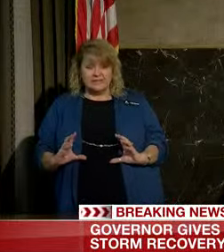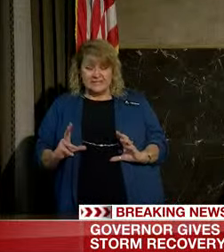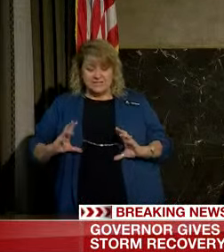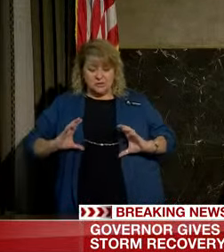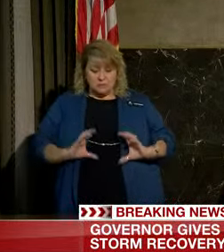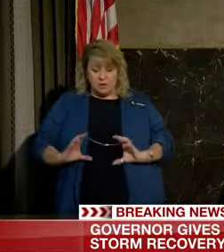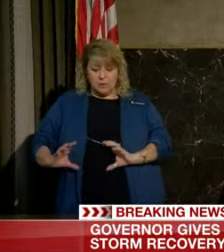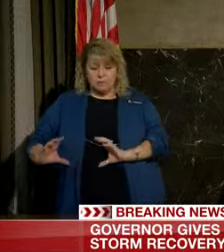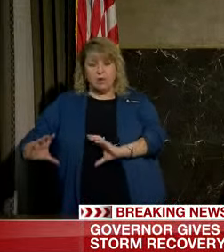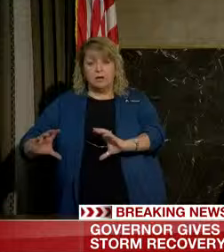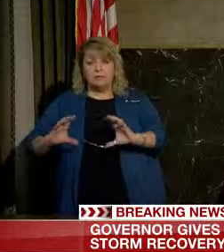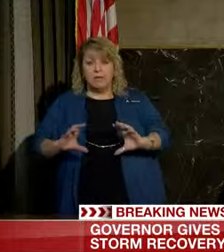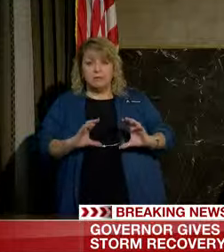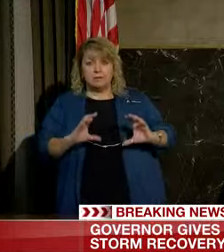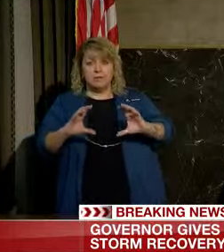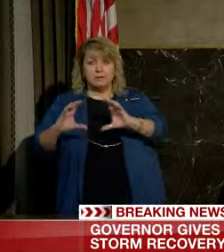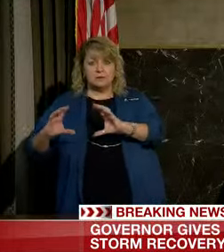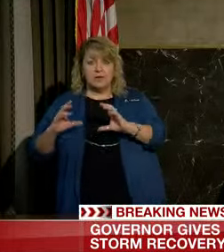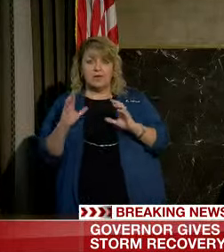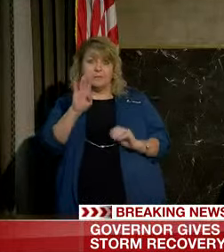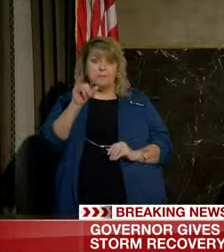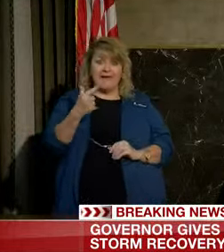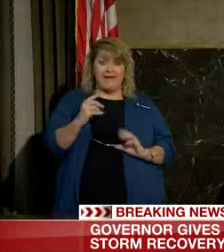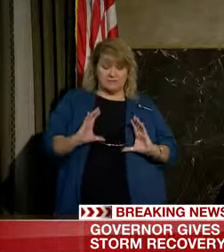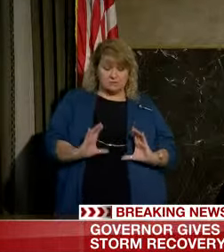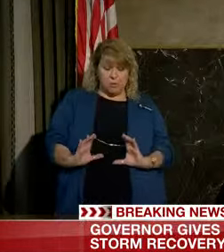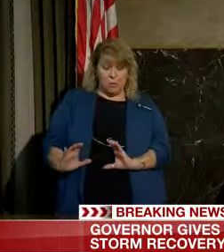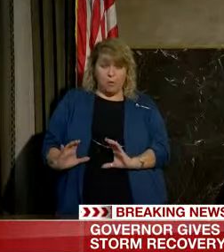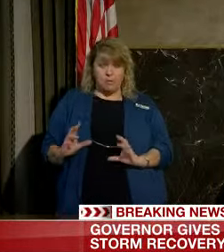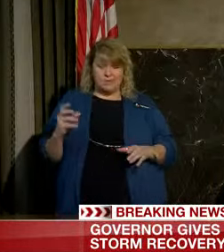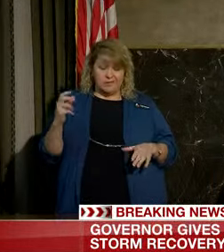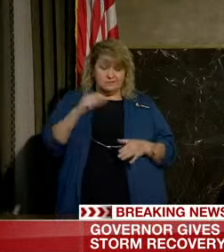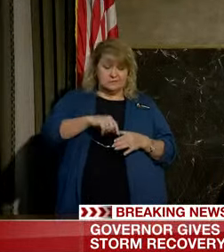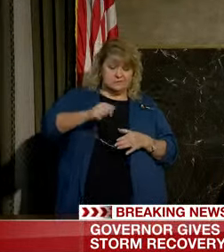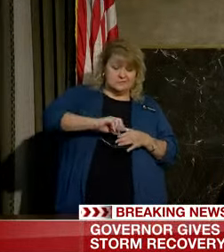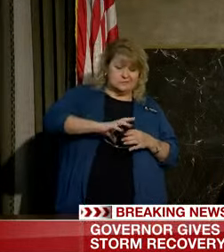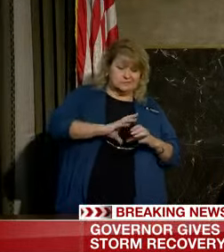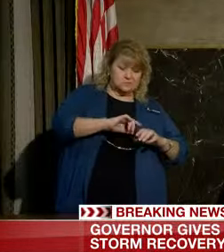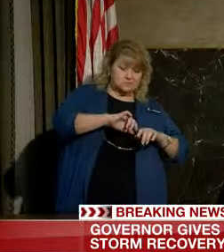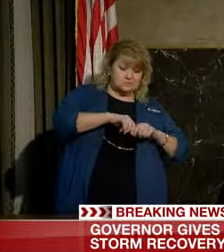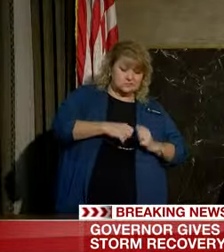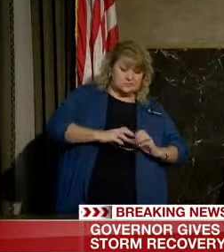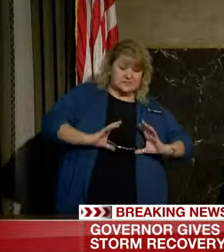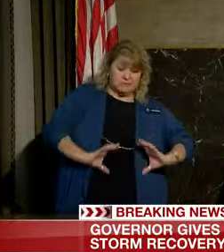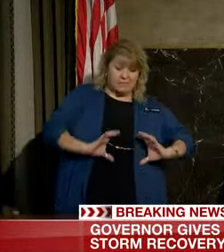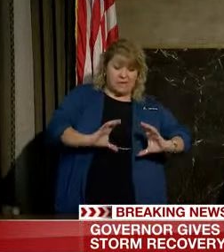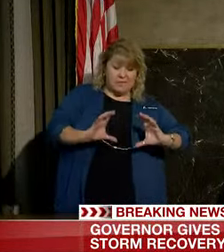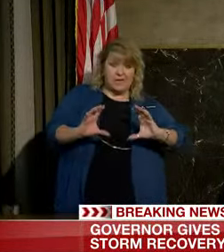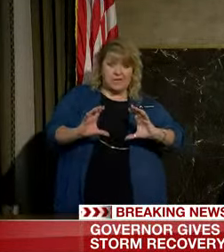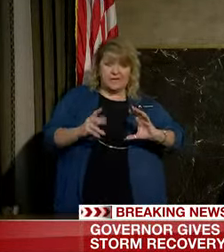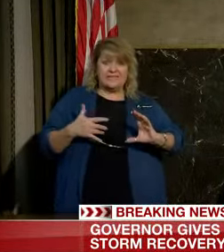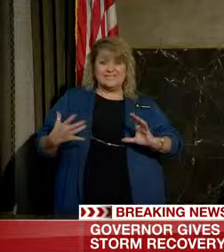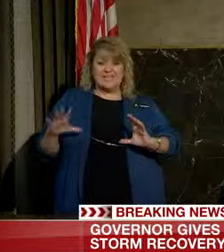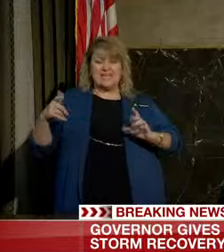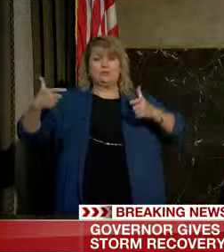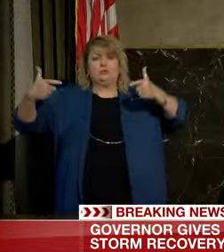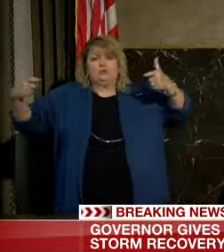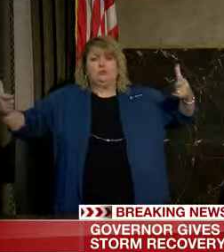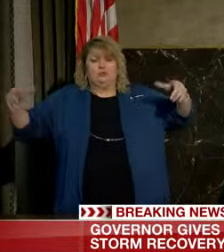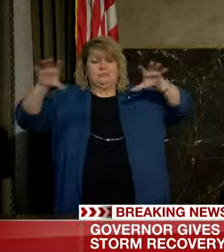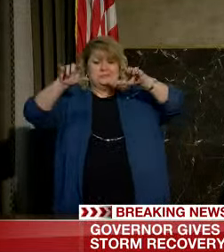individual smaller sandbags to make those super sacks more durable, because we don't know how long they're going to have to be